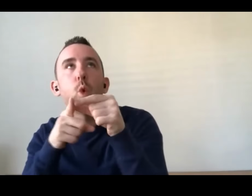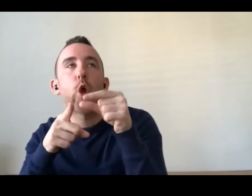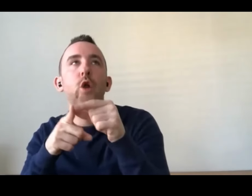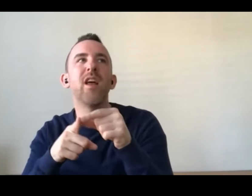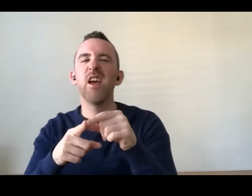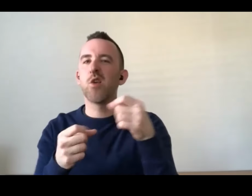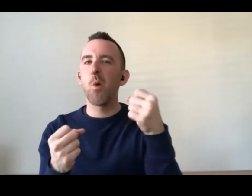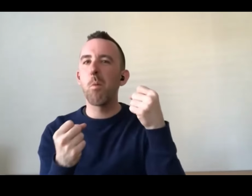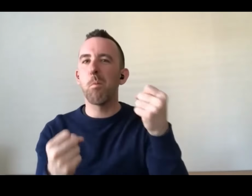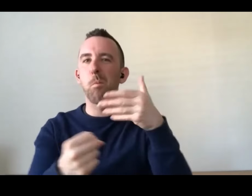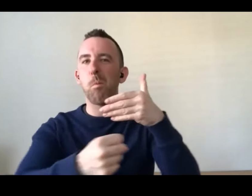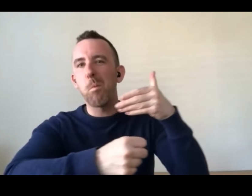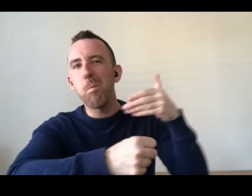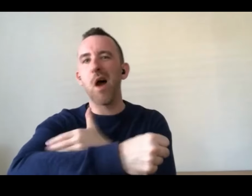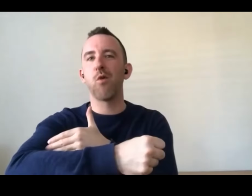Powerful.